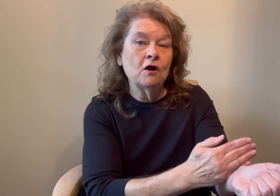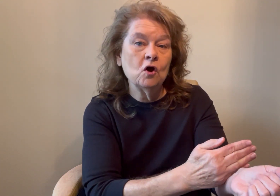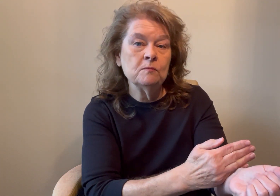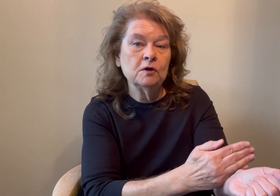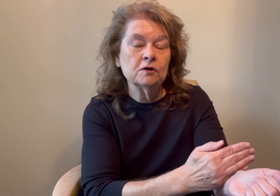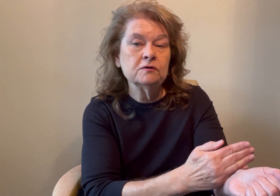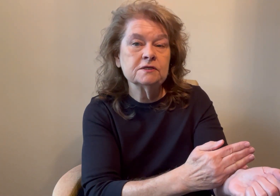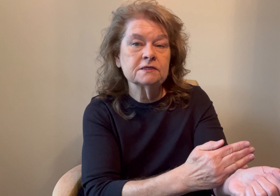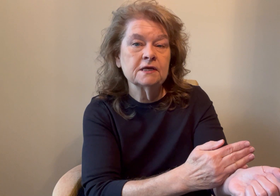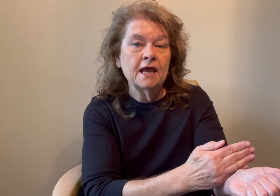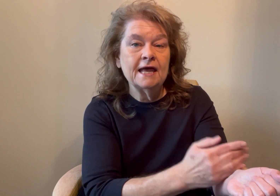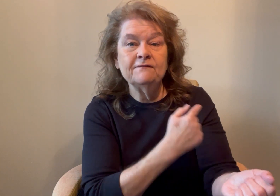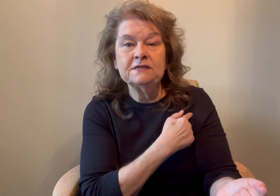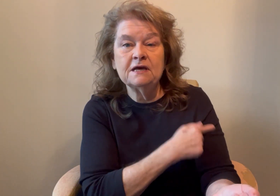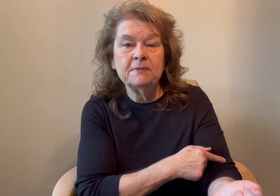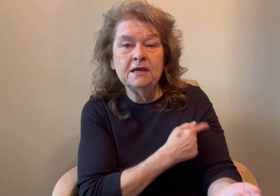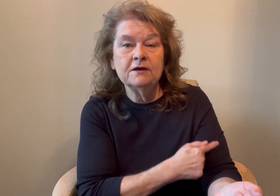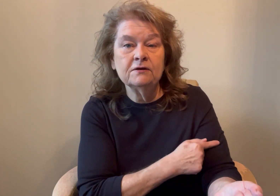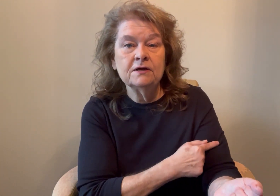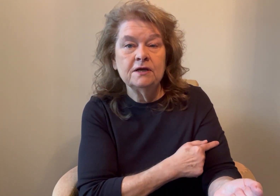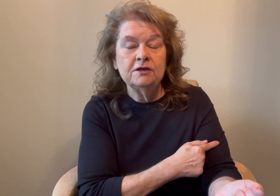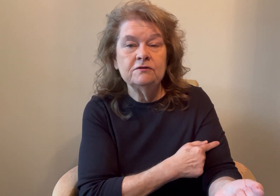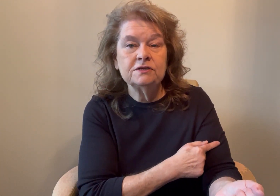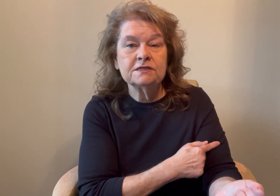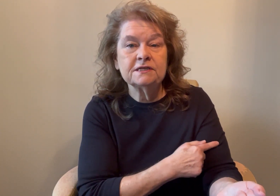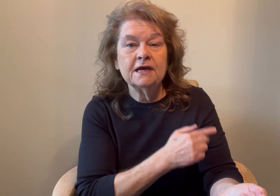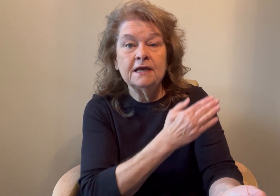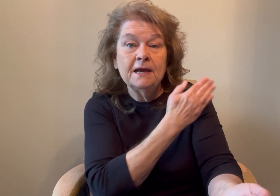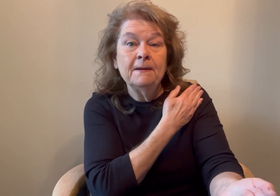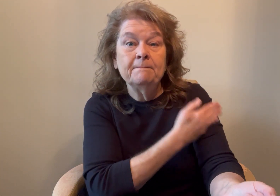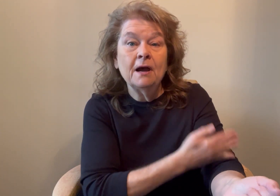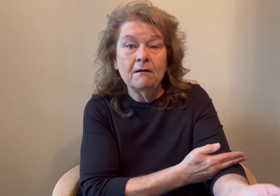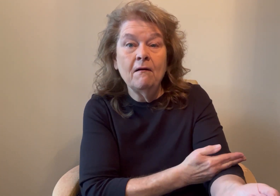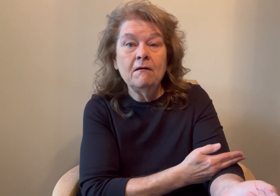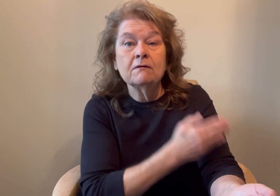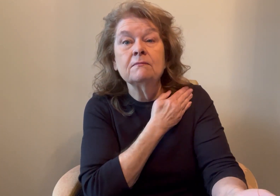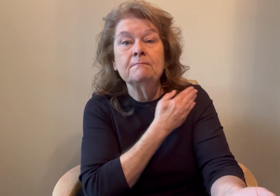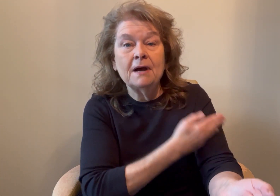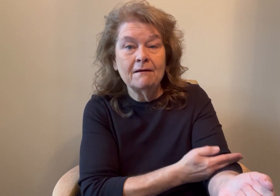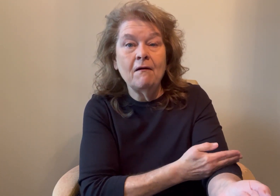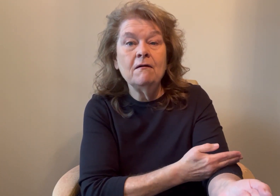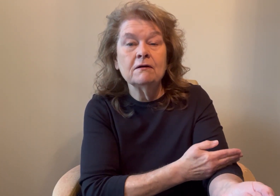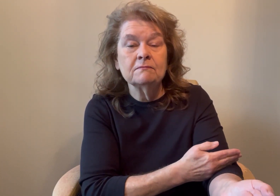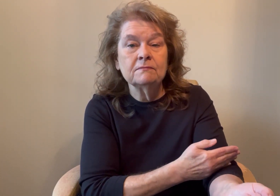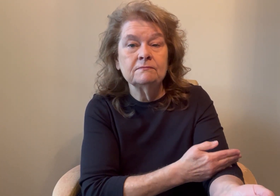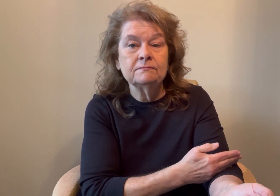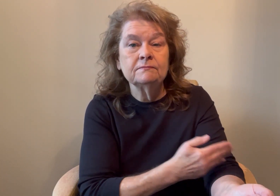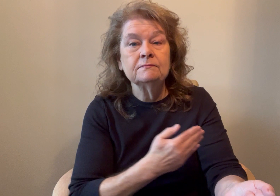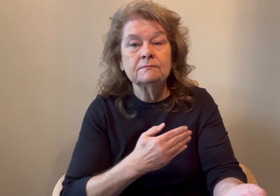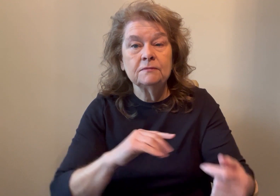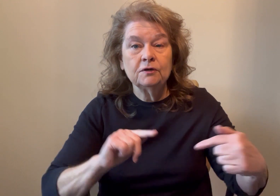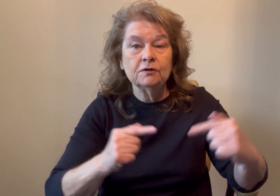arm hurts. And if it's up here, you just say, my arm